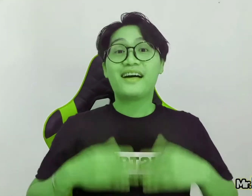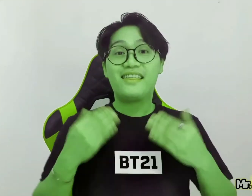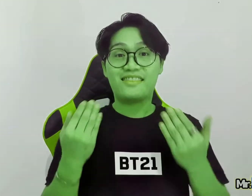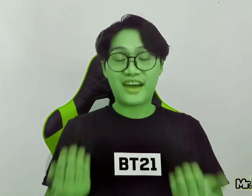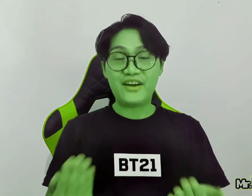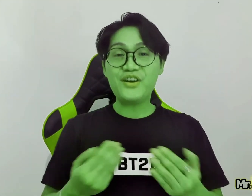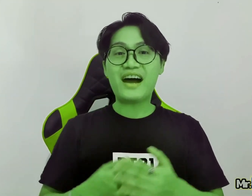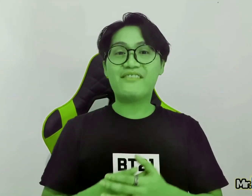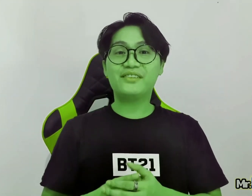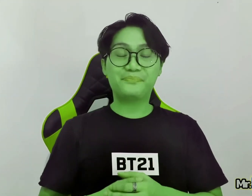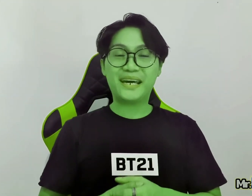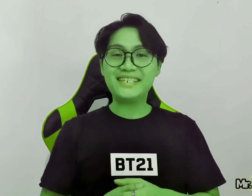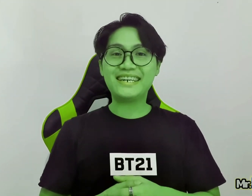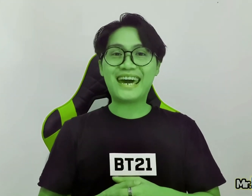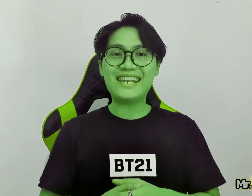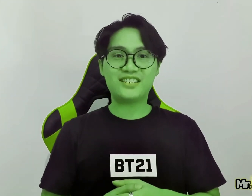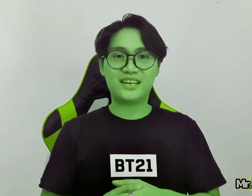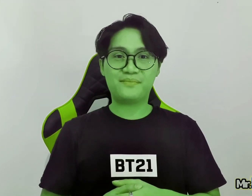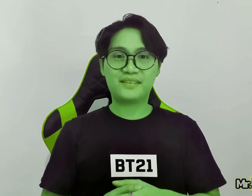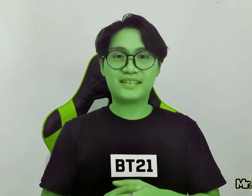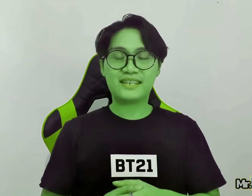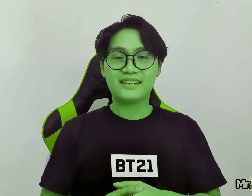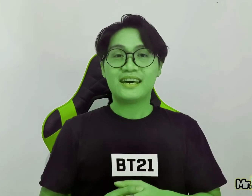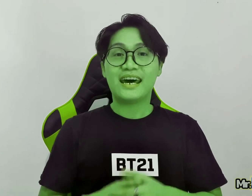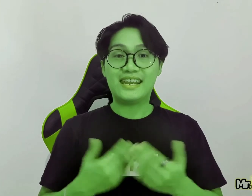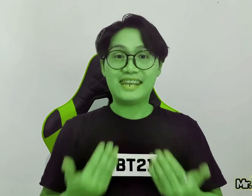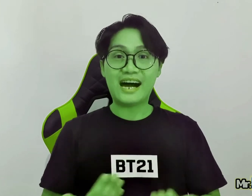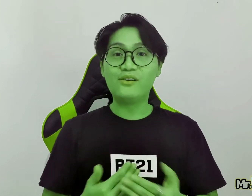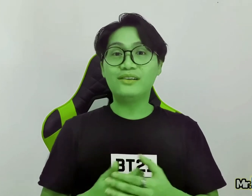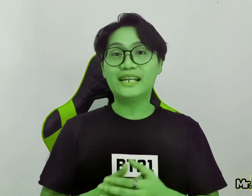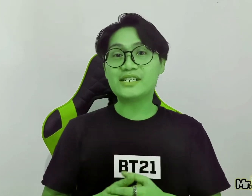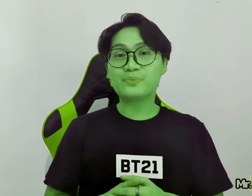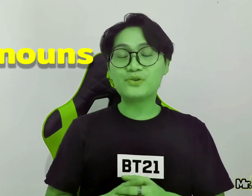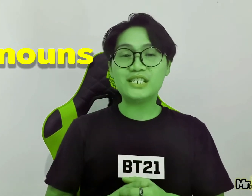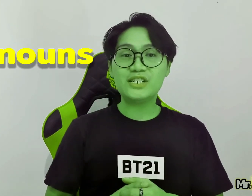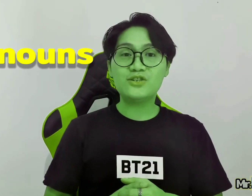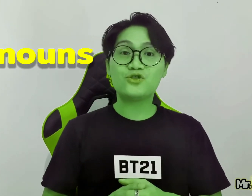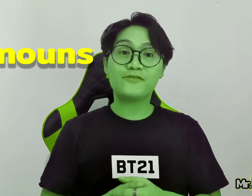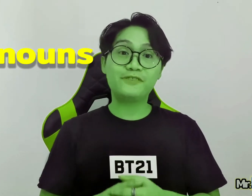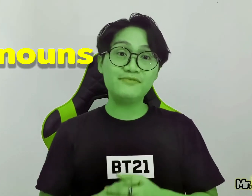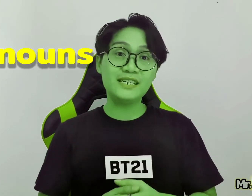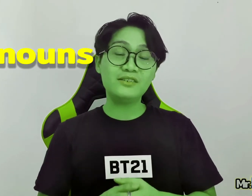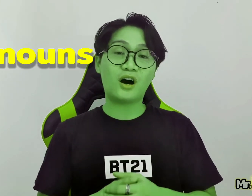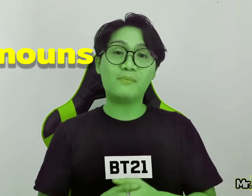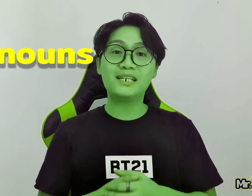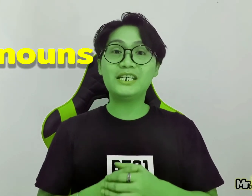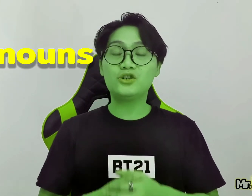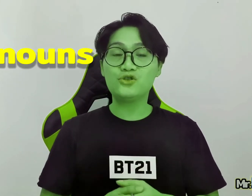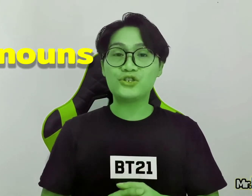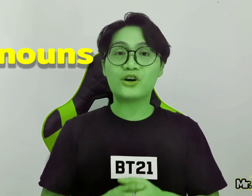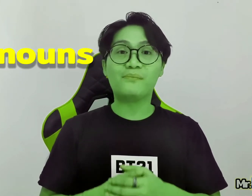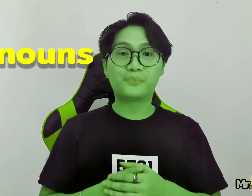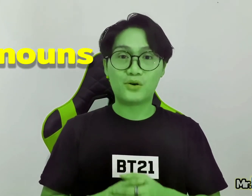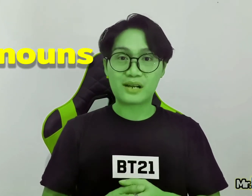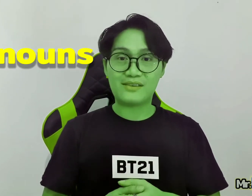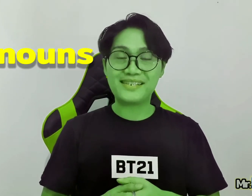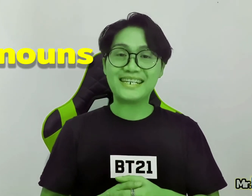And there you have the basic handshapes. And now let's proceed to the 15 commonly used pronouns in